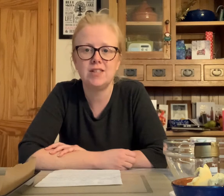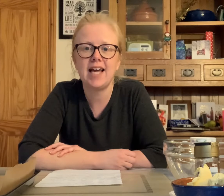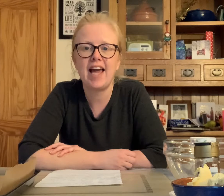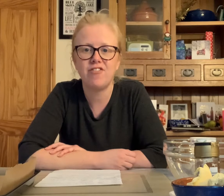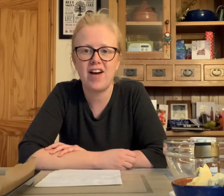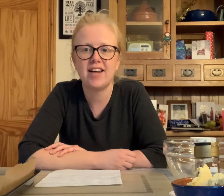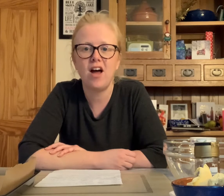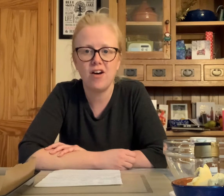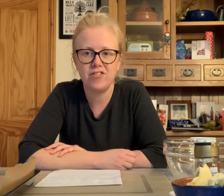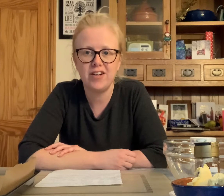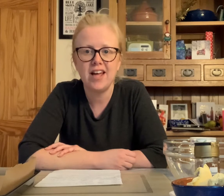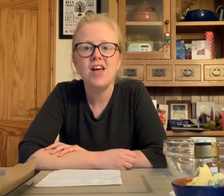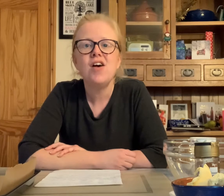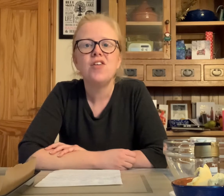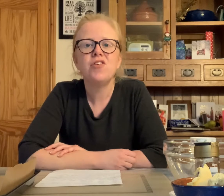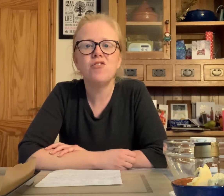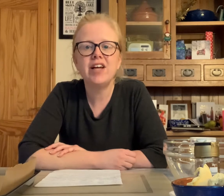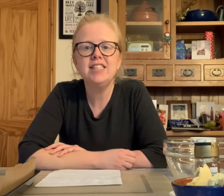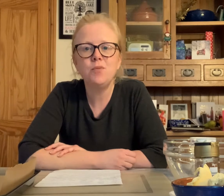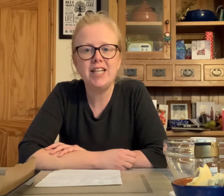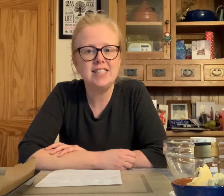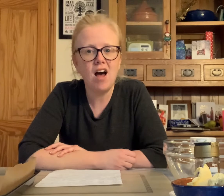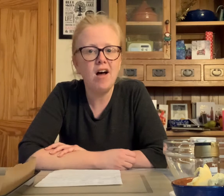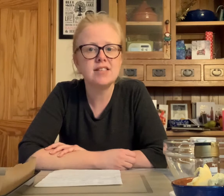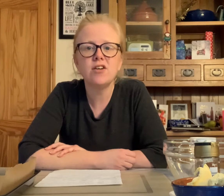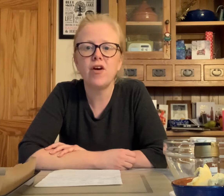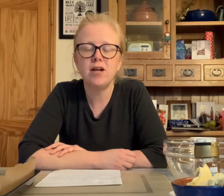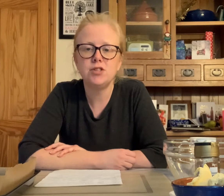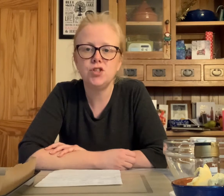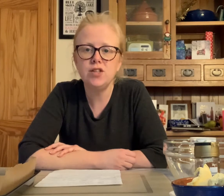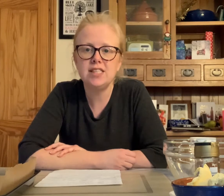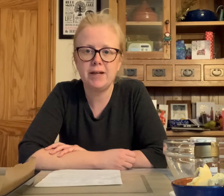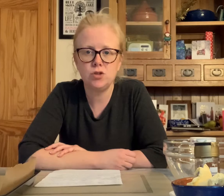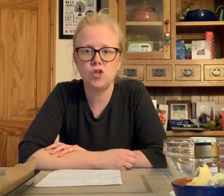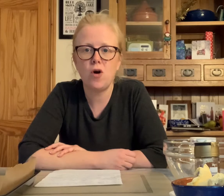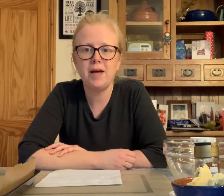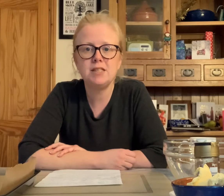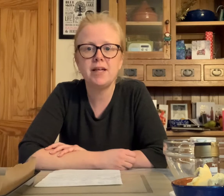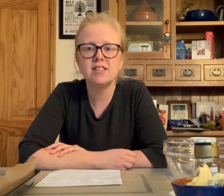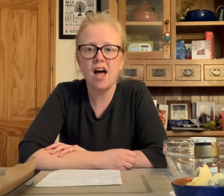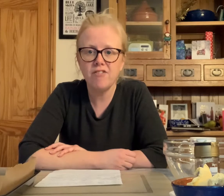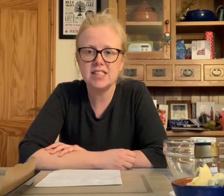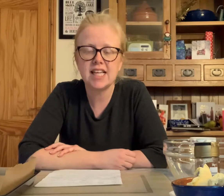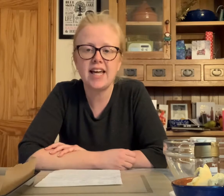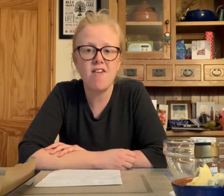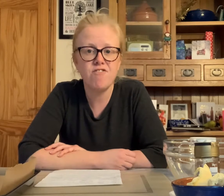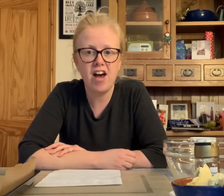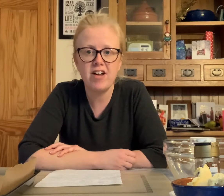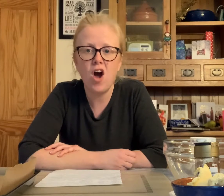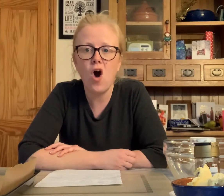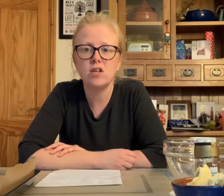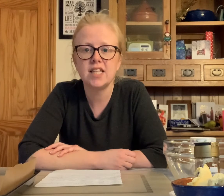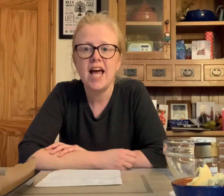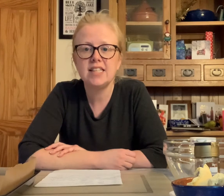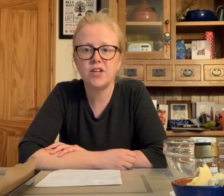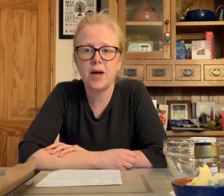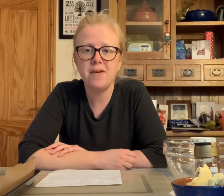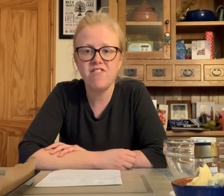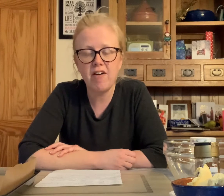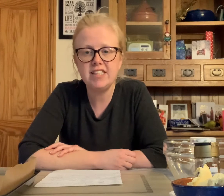a fan oven. The reason we need to ask a grown-up to do this special job is because ovens can get very hot and so can be very